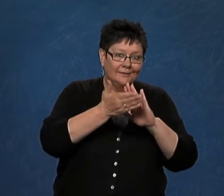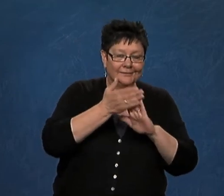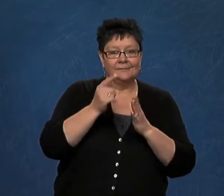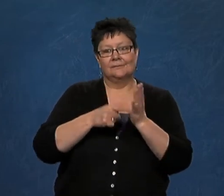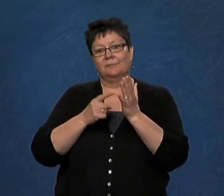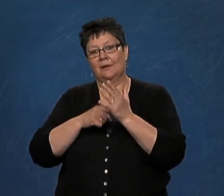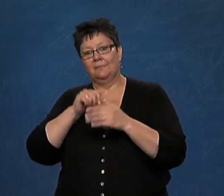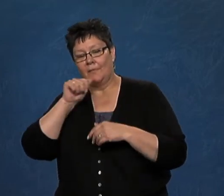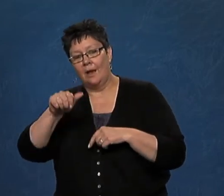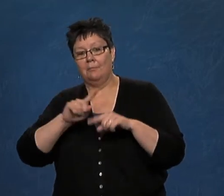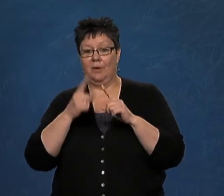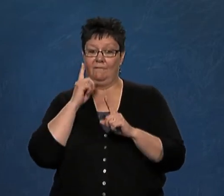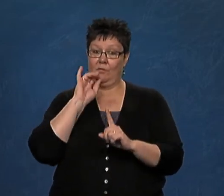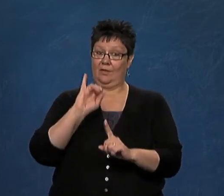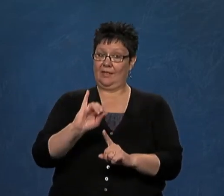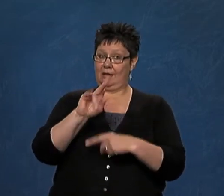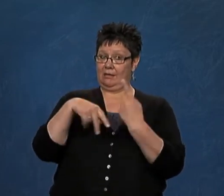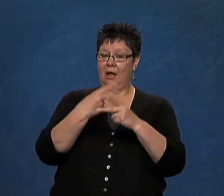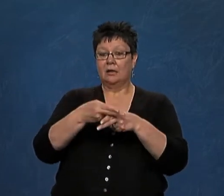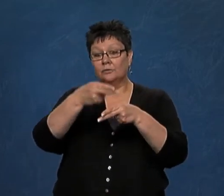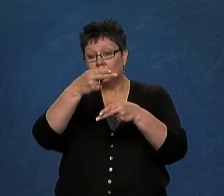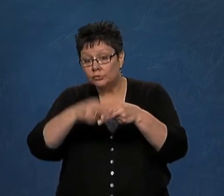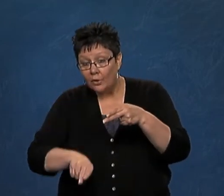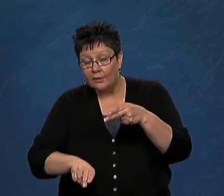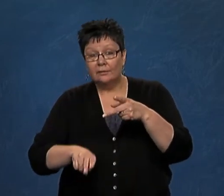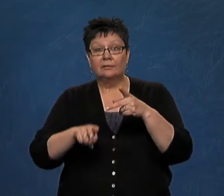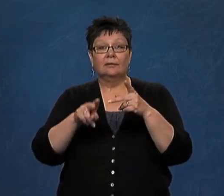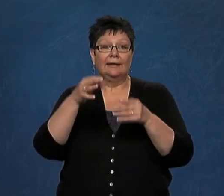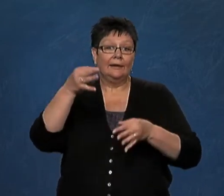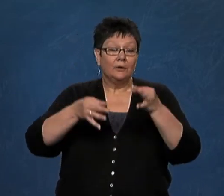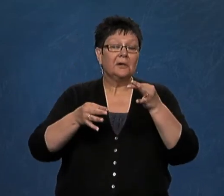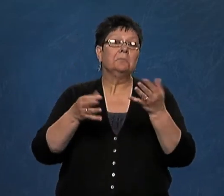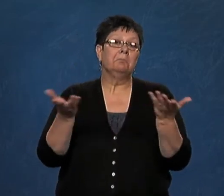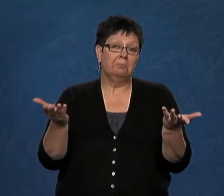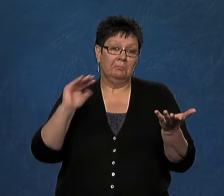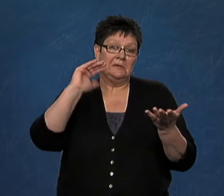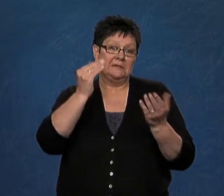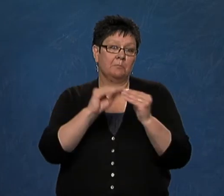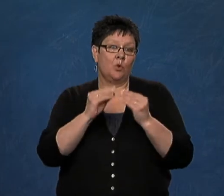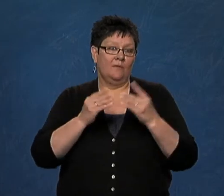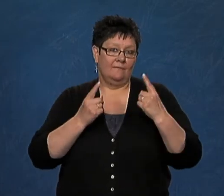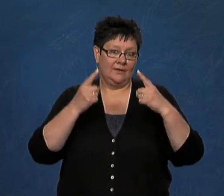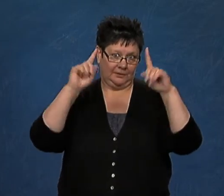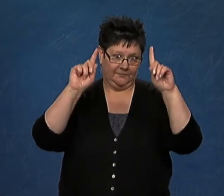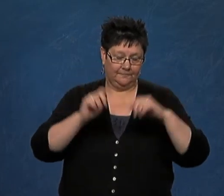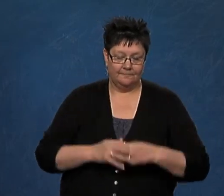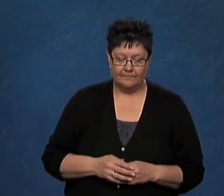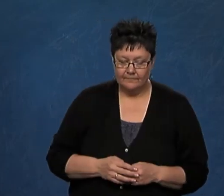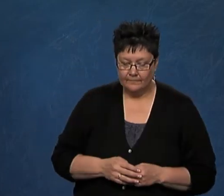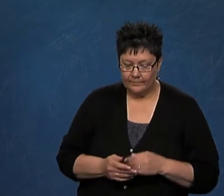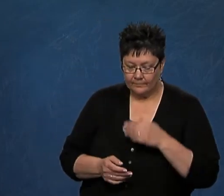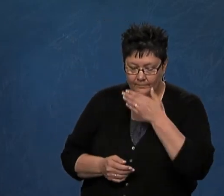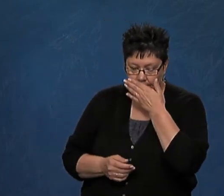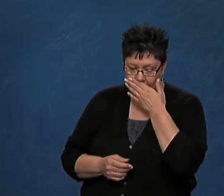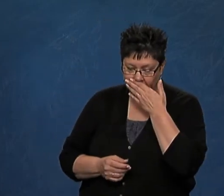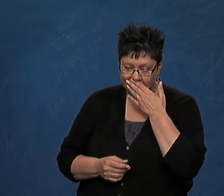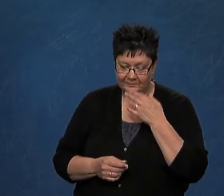it's a money saver. For that specific, very short arraignment, it seemed more effective to do it this